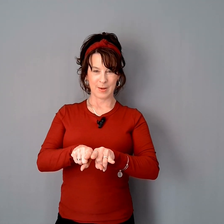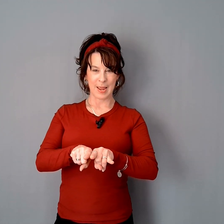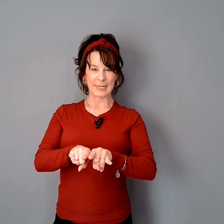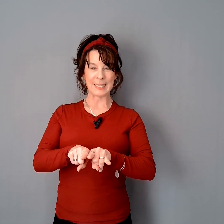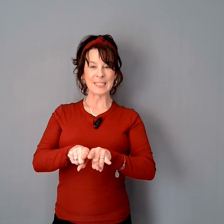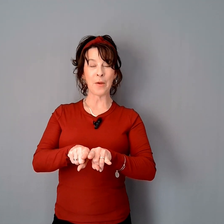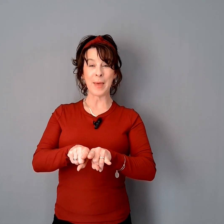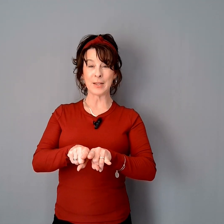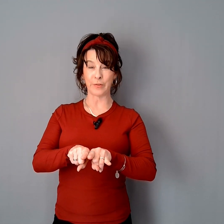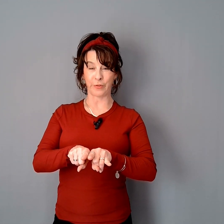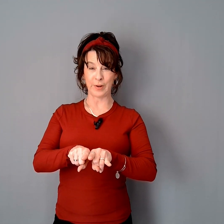Okay, let's go back to friend.